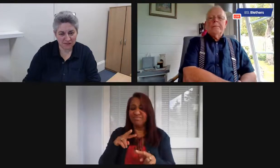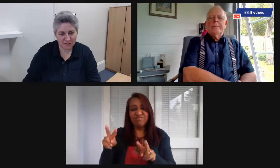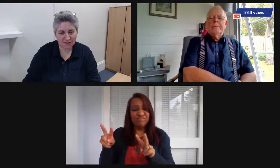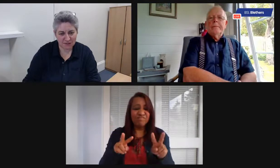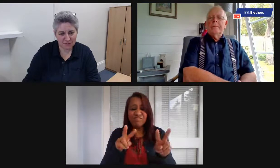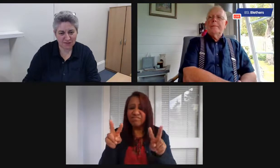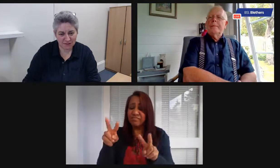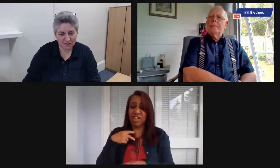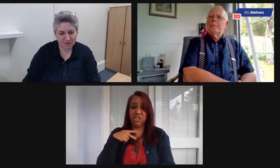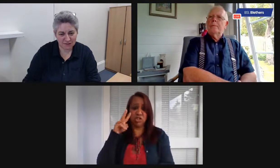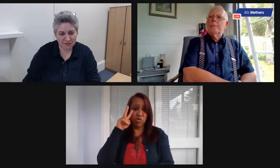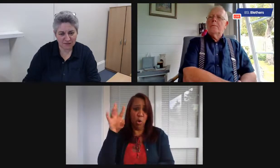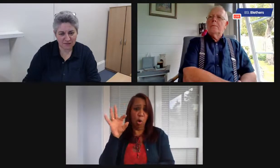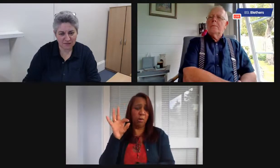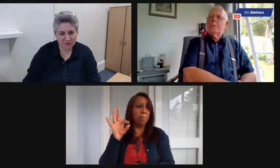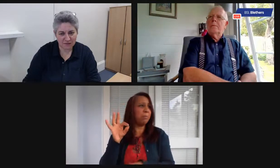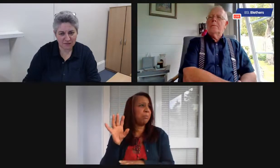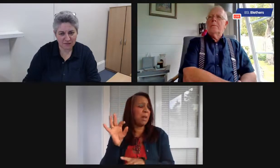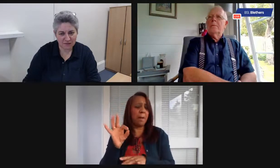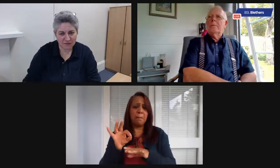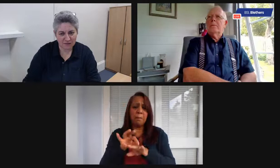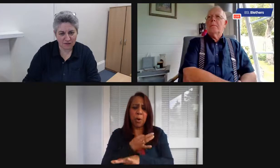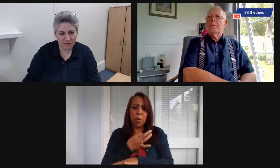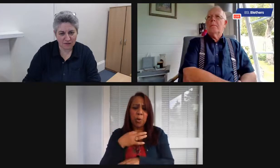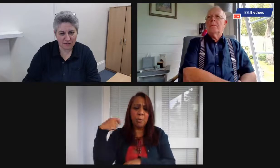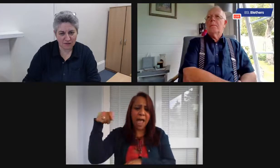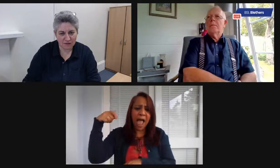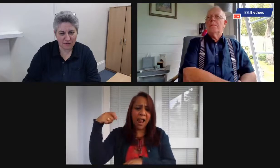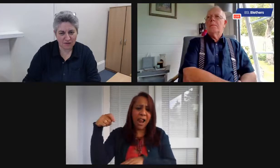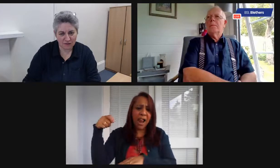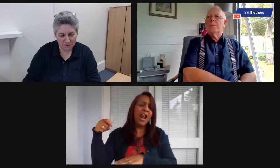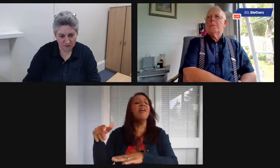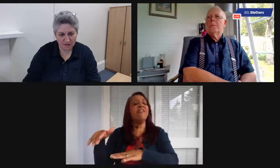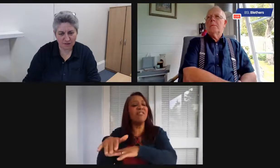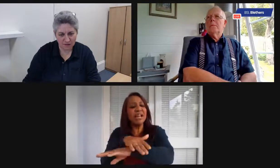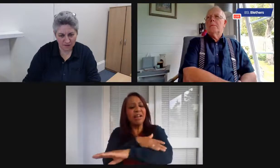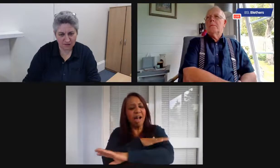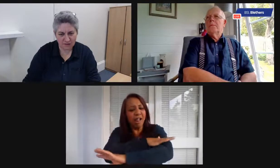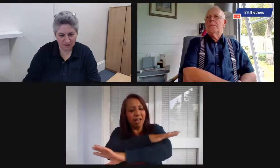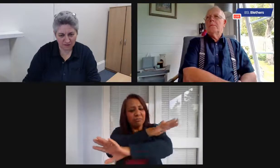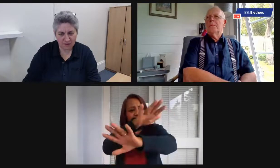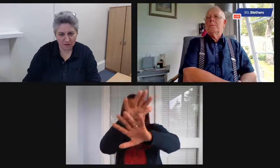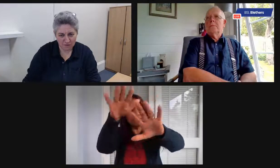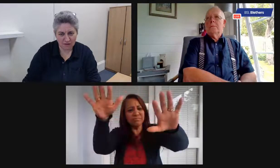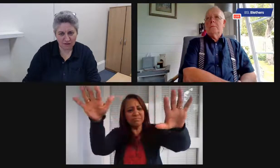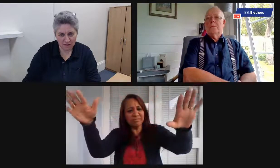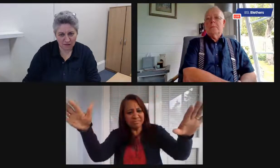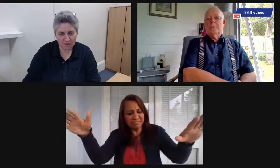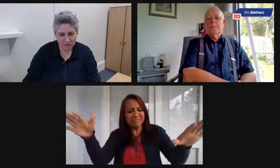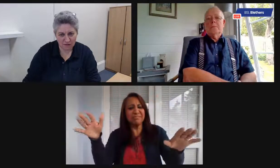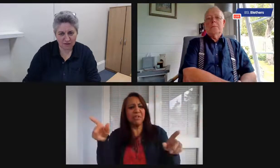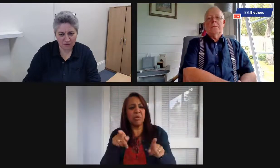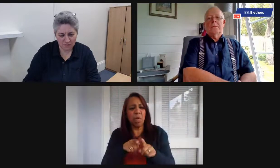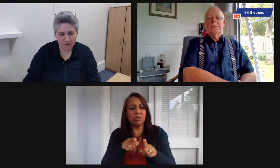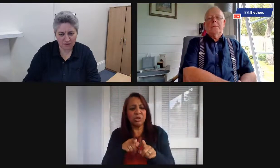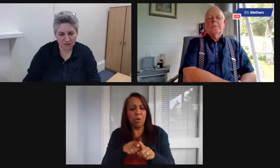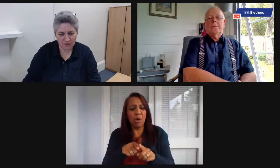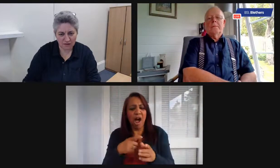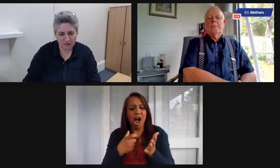the woods? And I went with him. And I saw bluebells. Oh my goodness, it